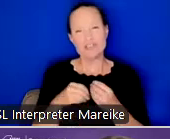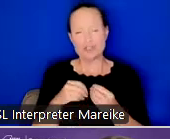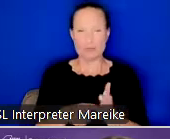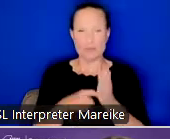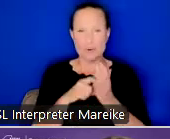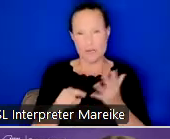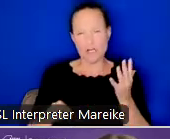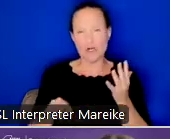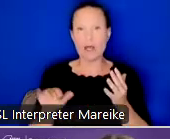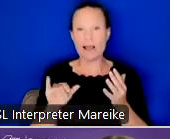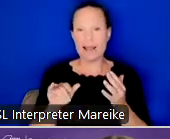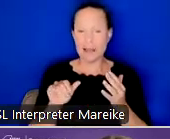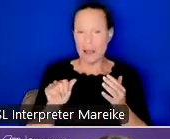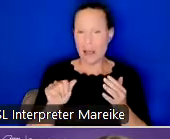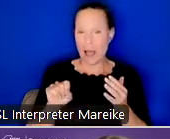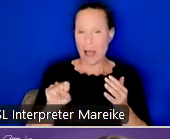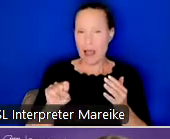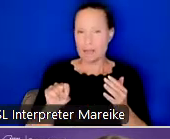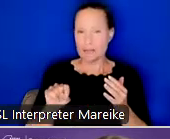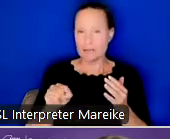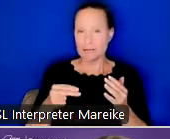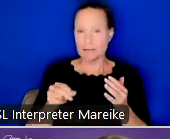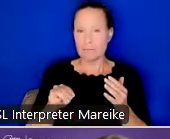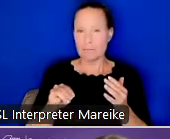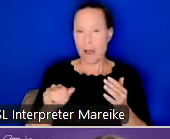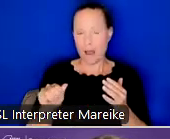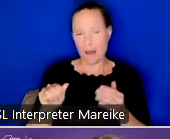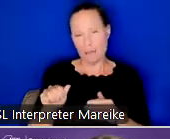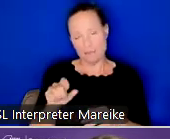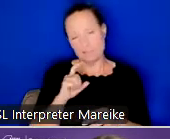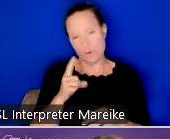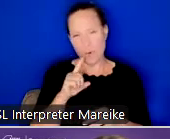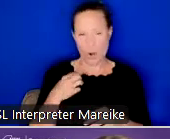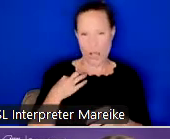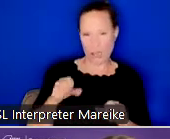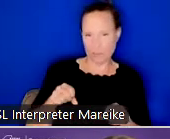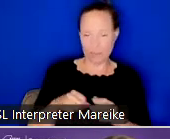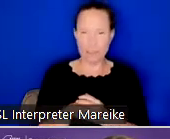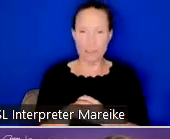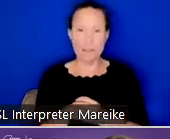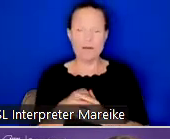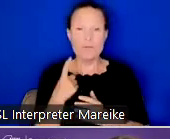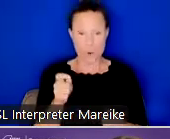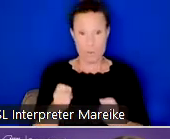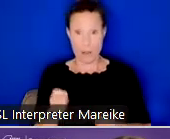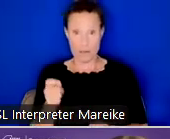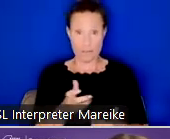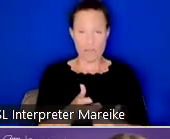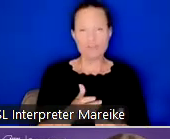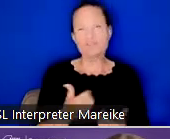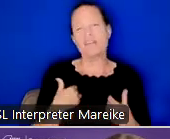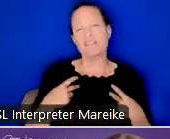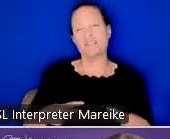asthma to be eligible, um, or, for modifications having a physical